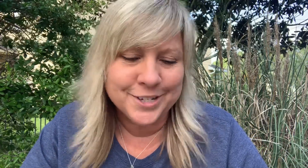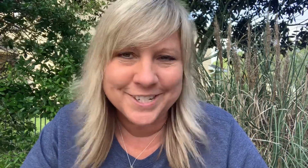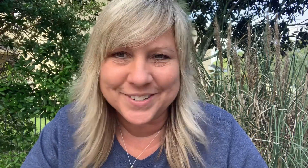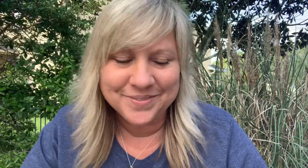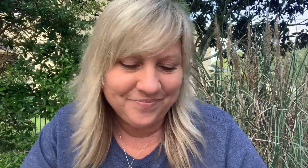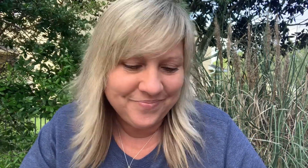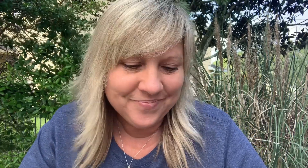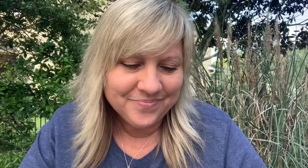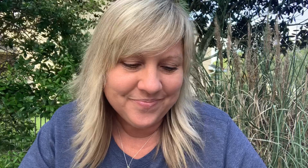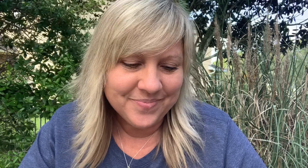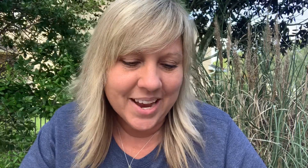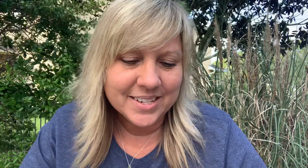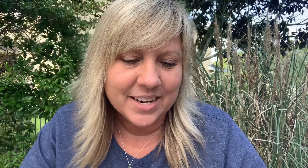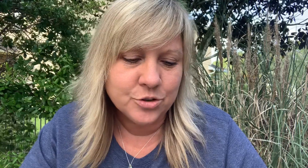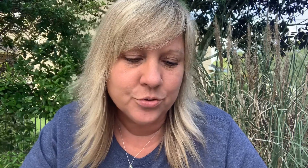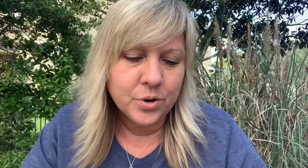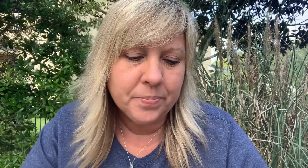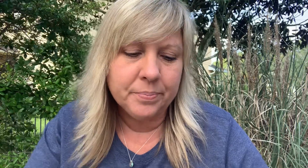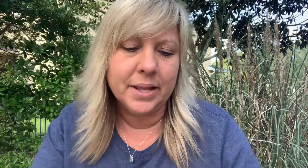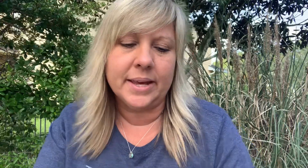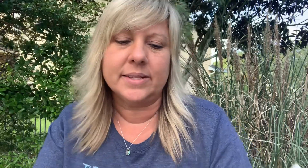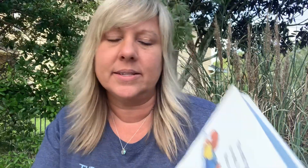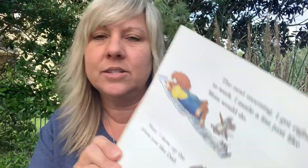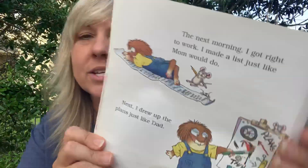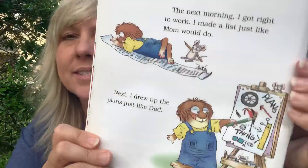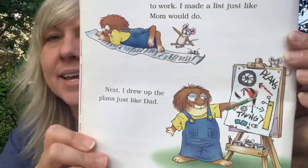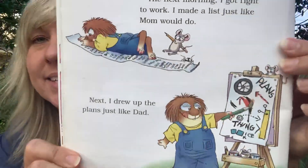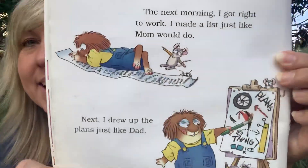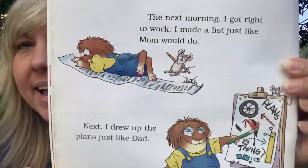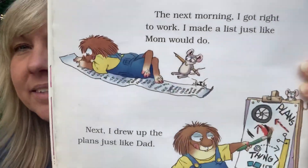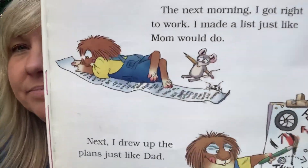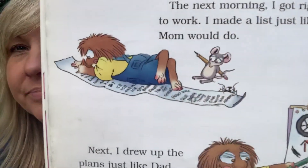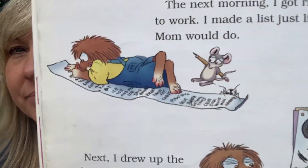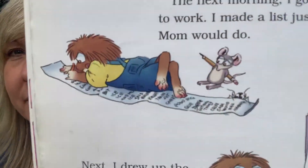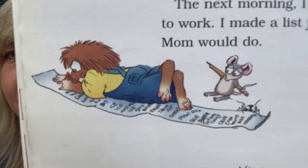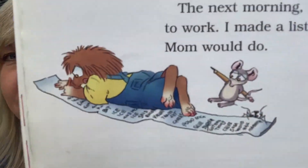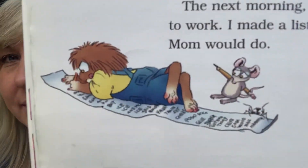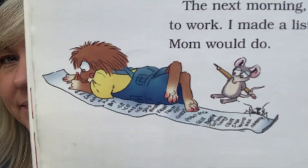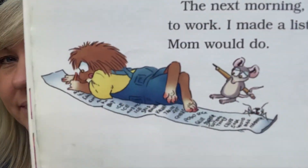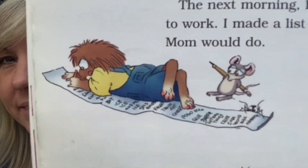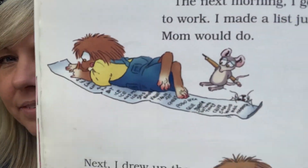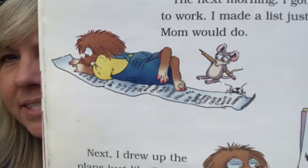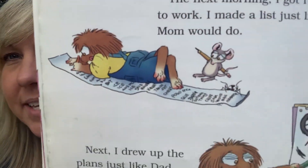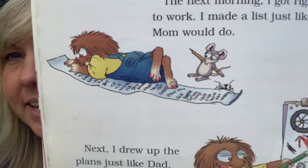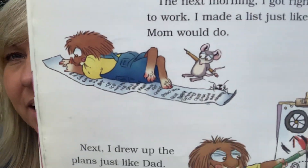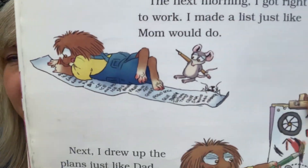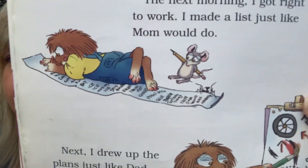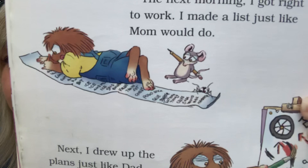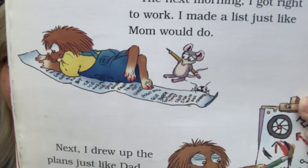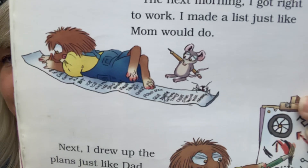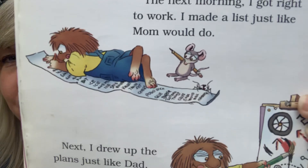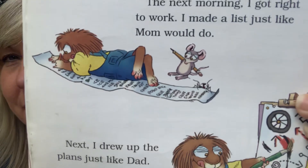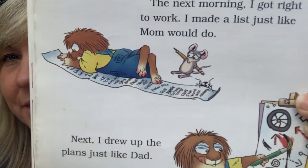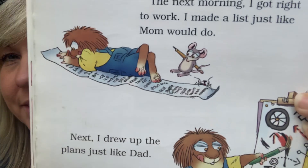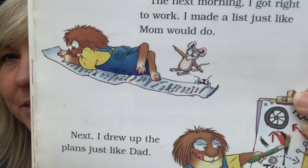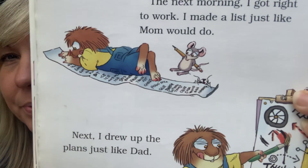do. Next I drew up the plans, just like Dad. Friends, he often, Mercer Mayer in his